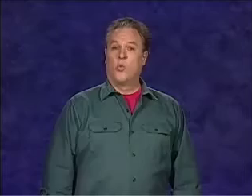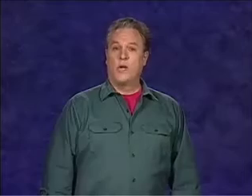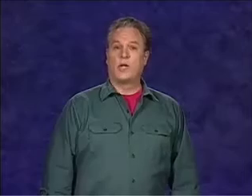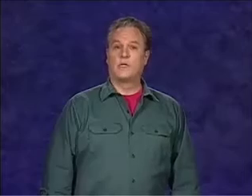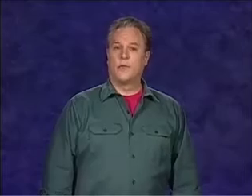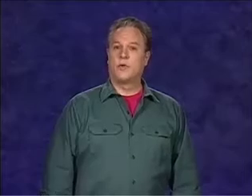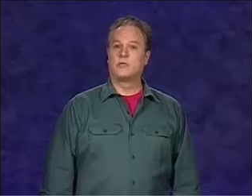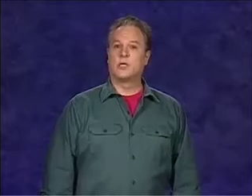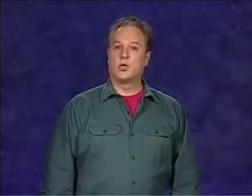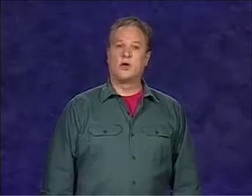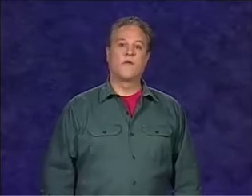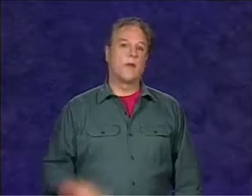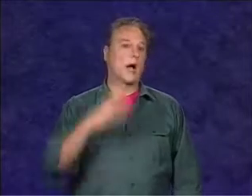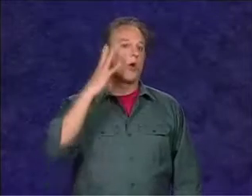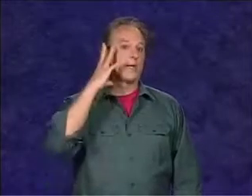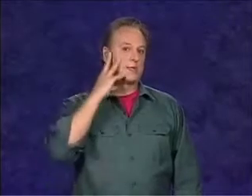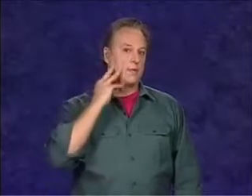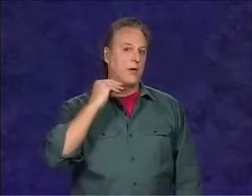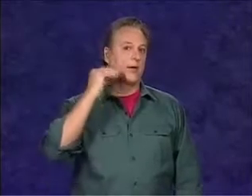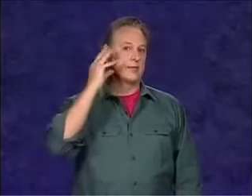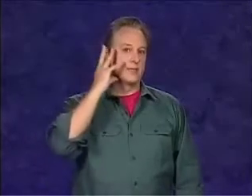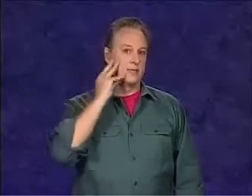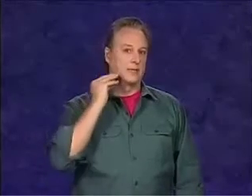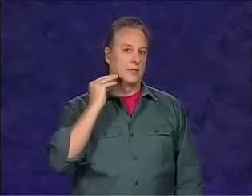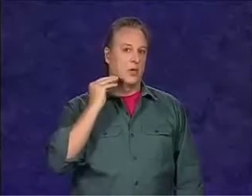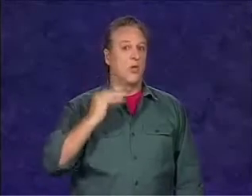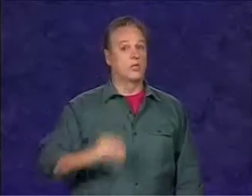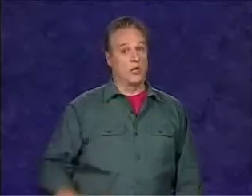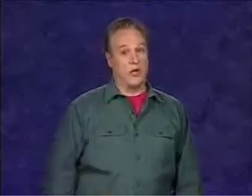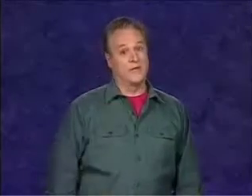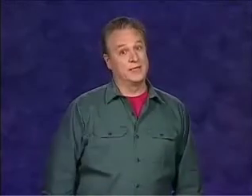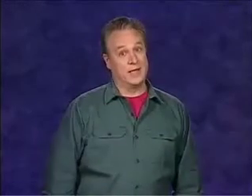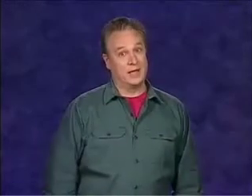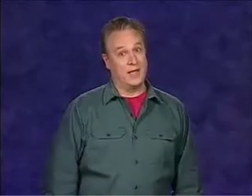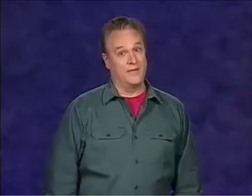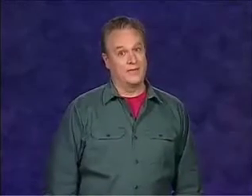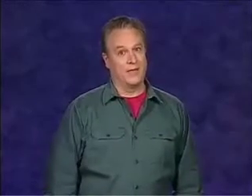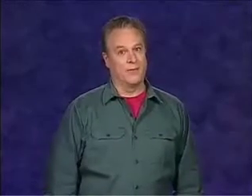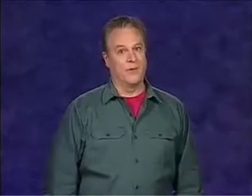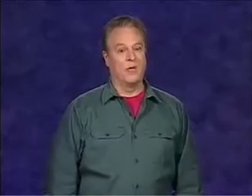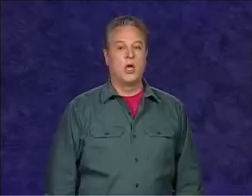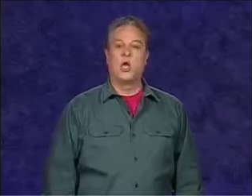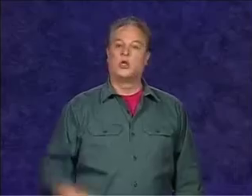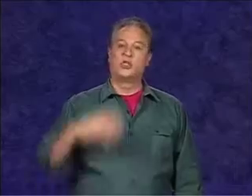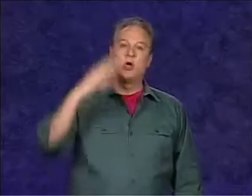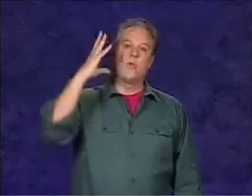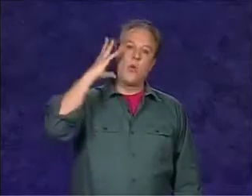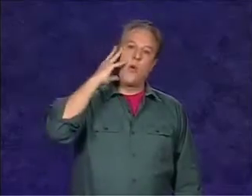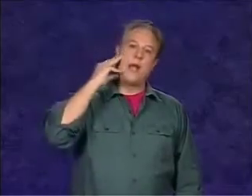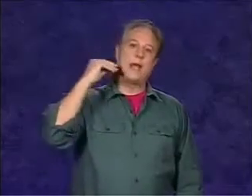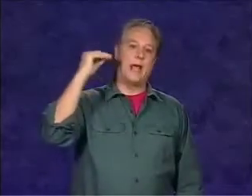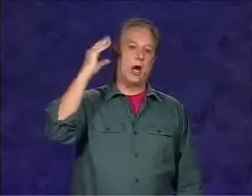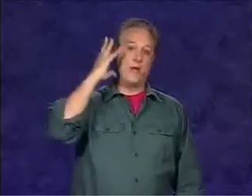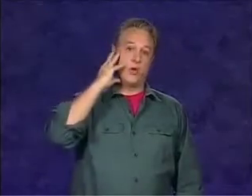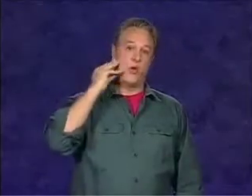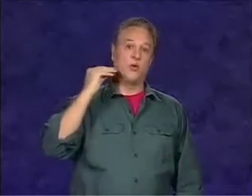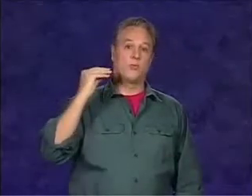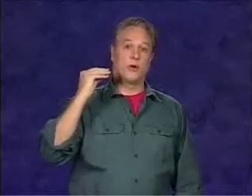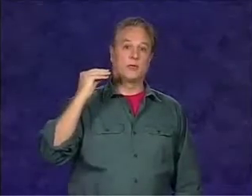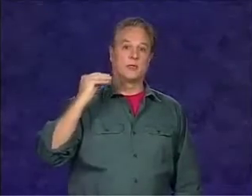We are supposed to learn from our experiences, which often take a lifetime. Show the white hair of an older person